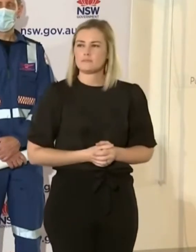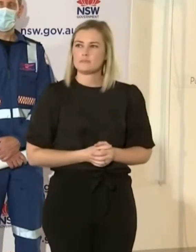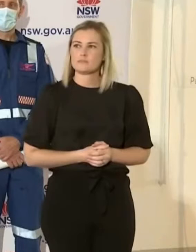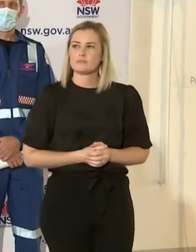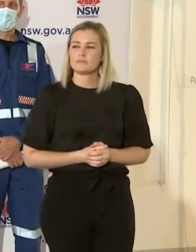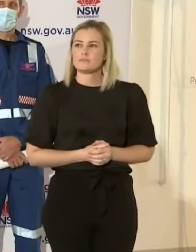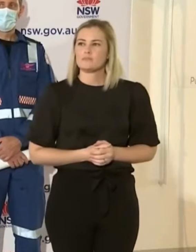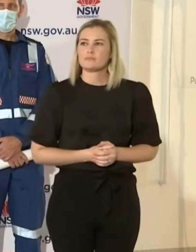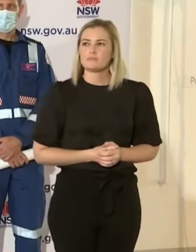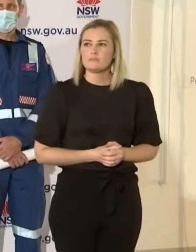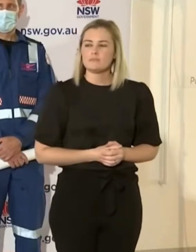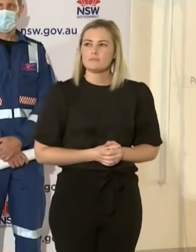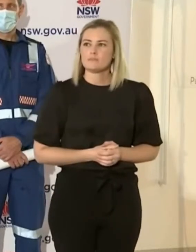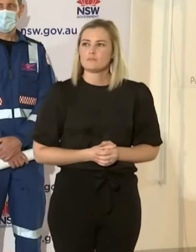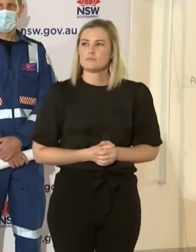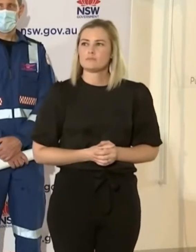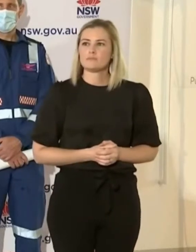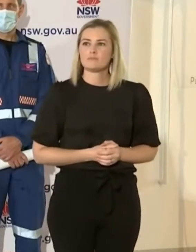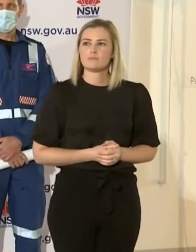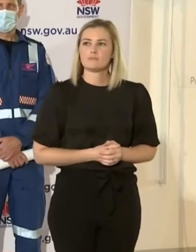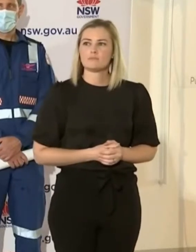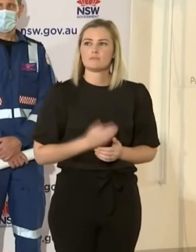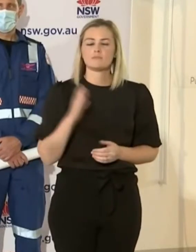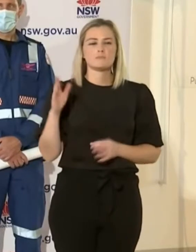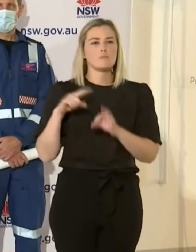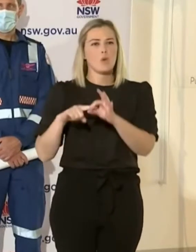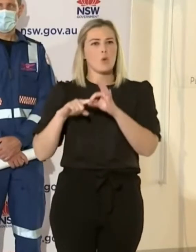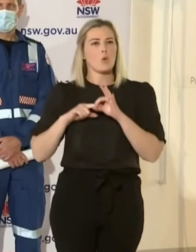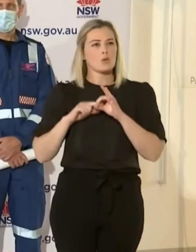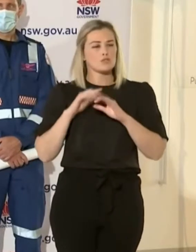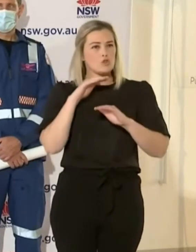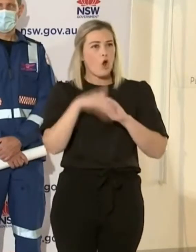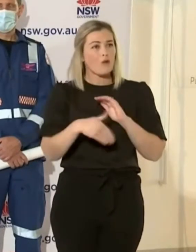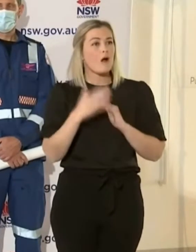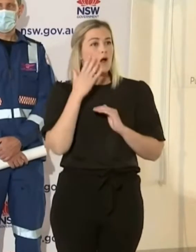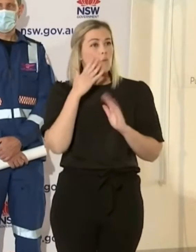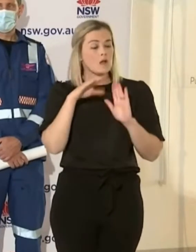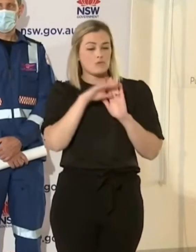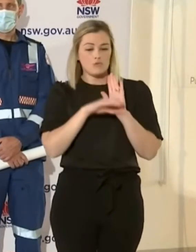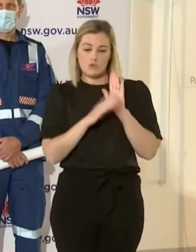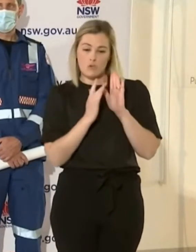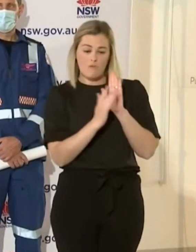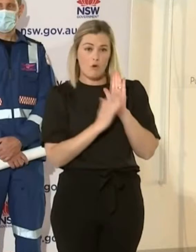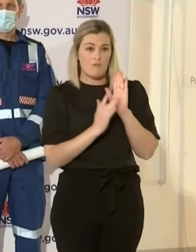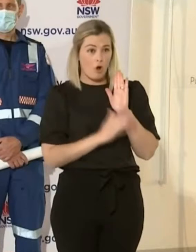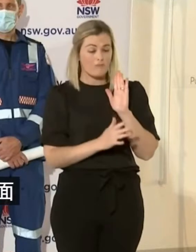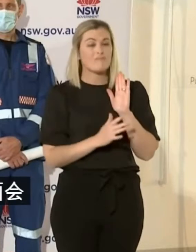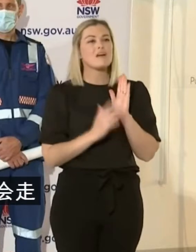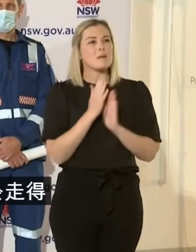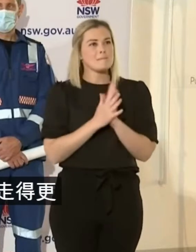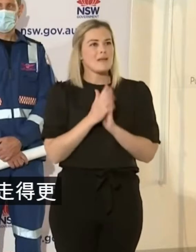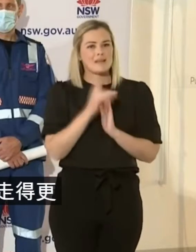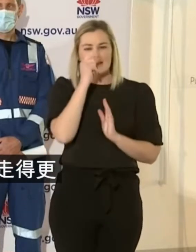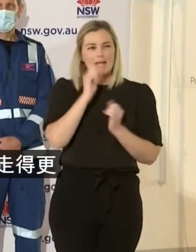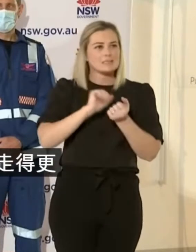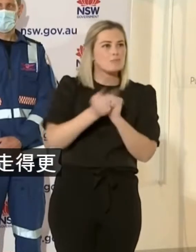About the resumption of large crowds, sporting events and the like, which your government's doing at 70%. She said that she'd be going